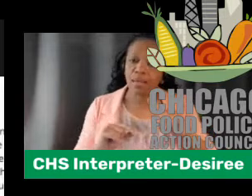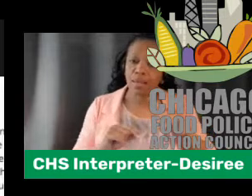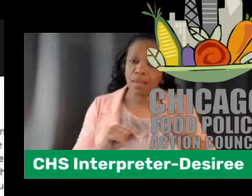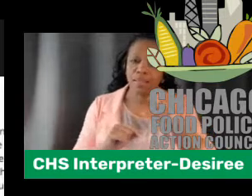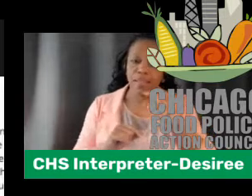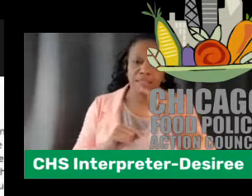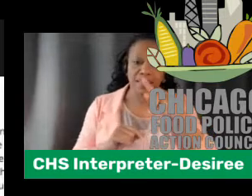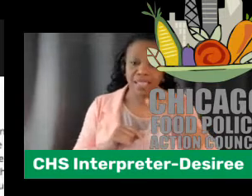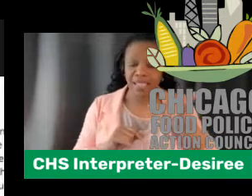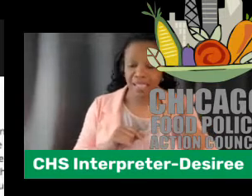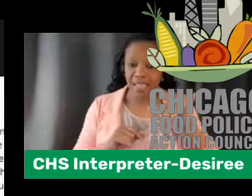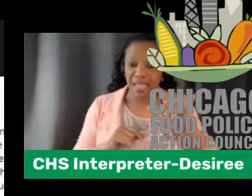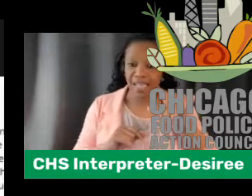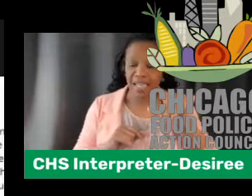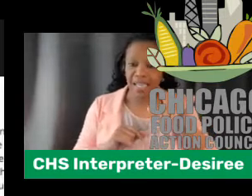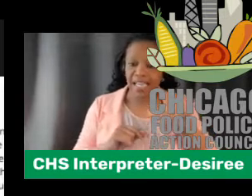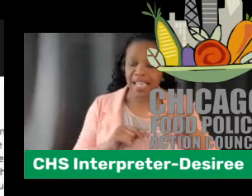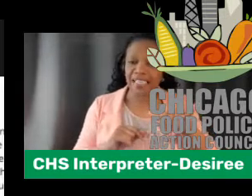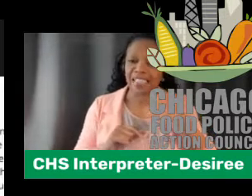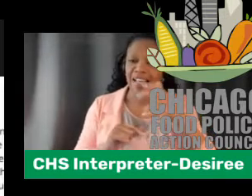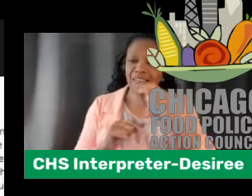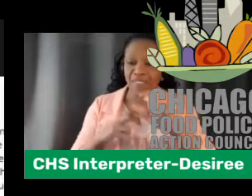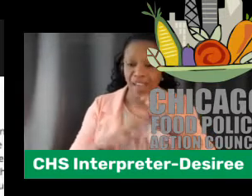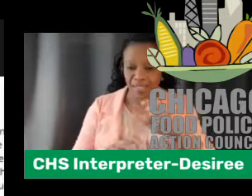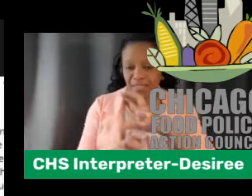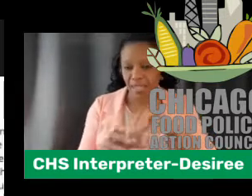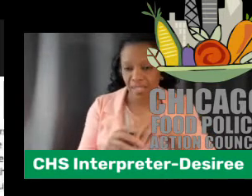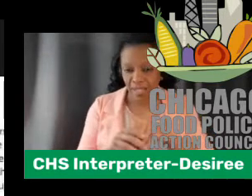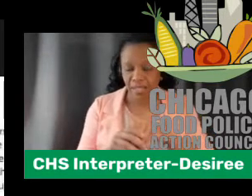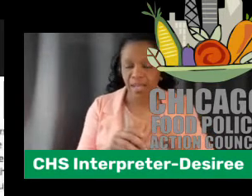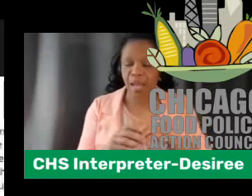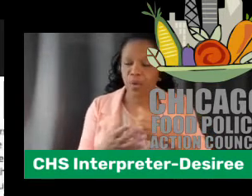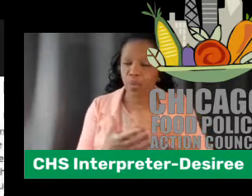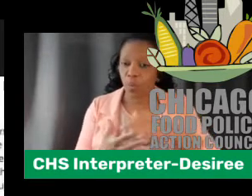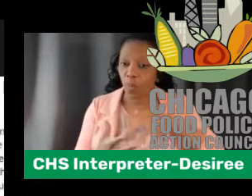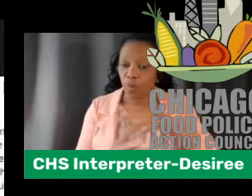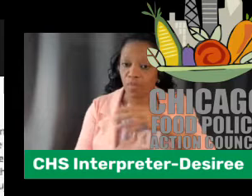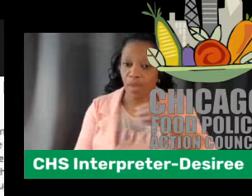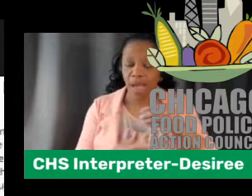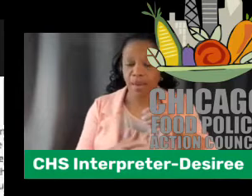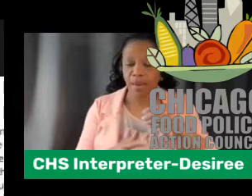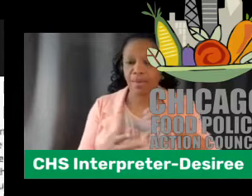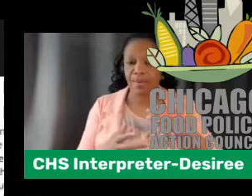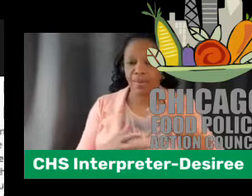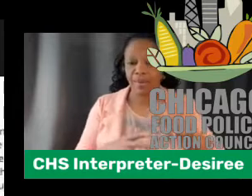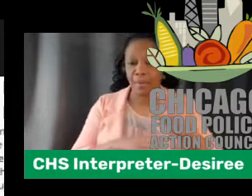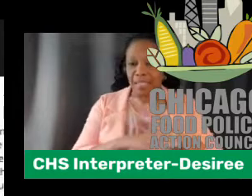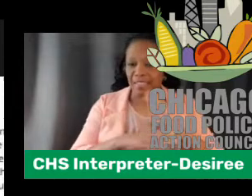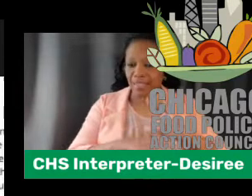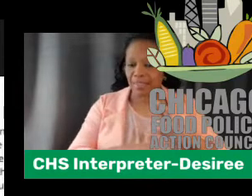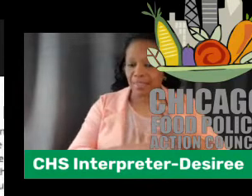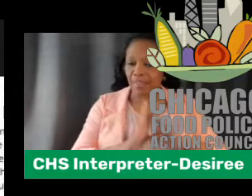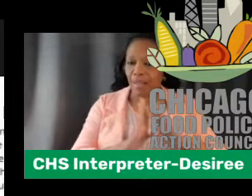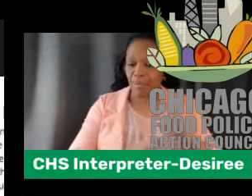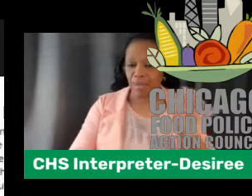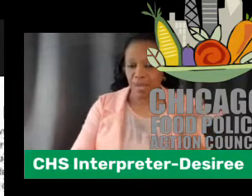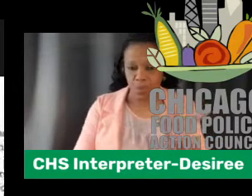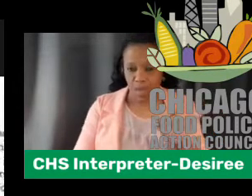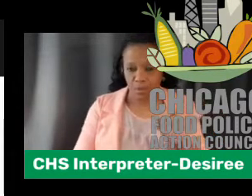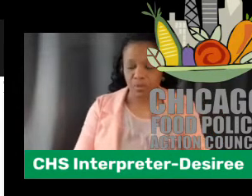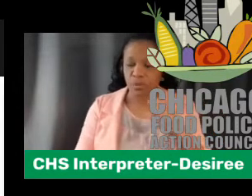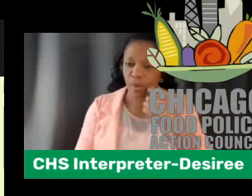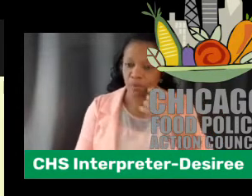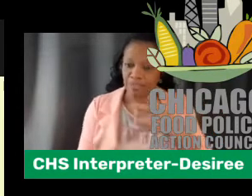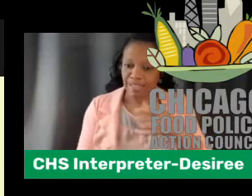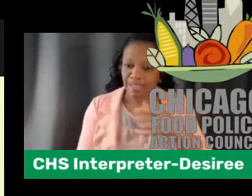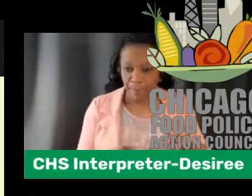building, in cooperative development as well. So that's an exciting recent development that happened. So I wanted to dive